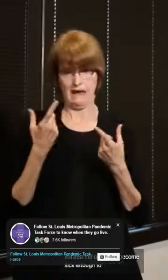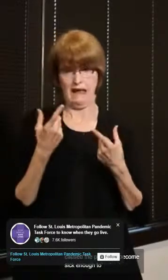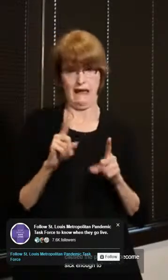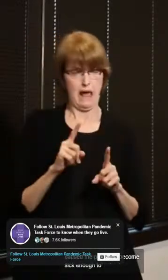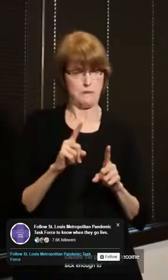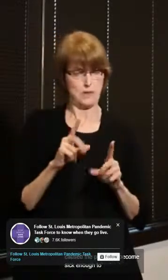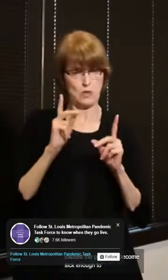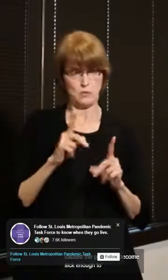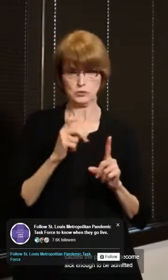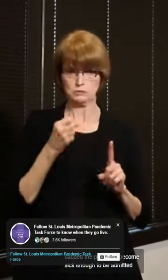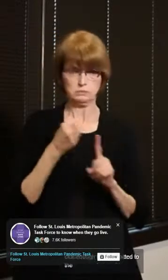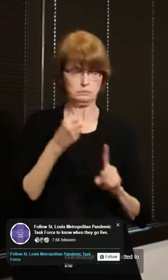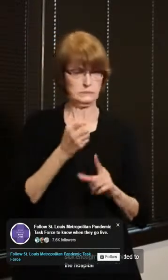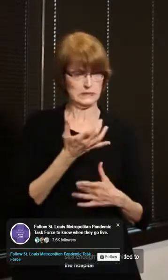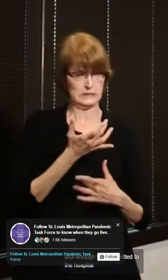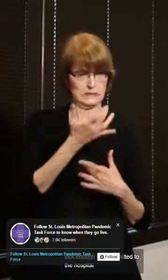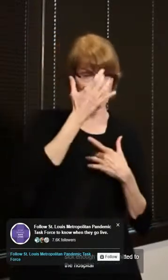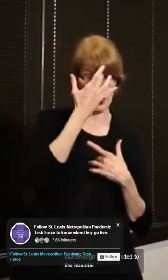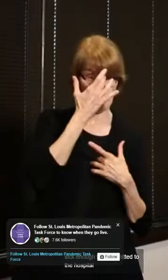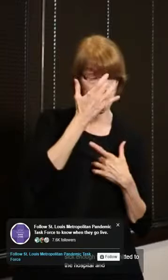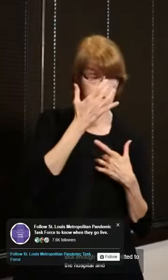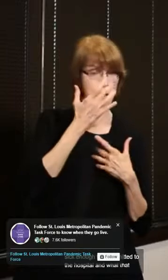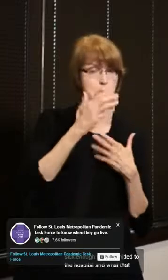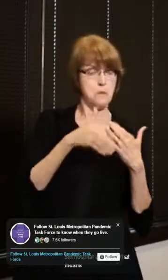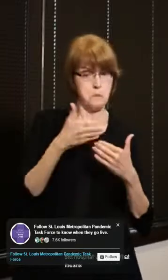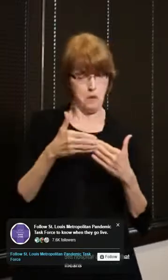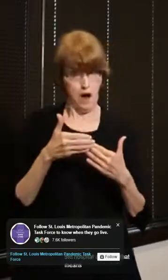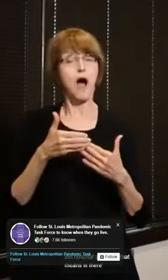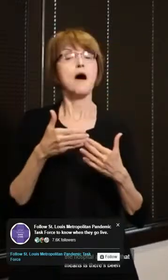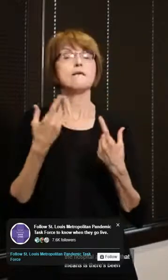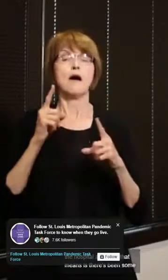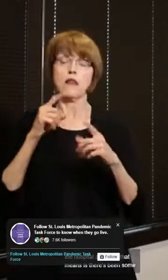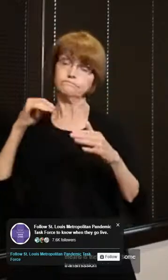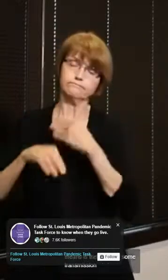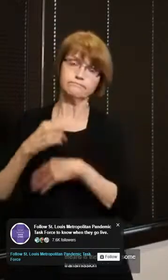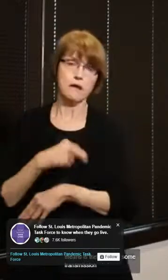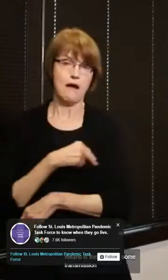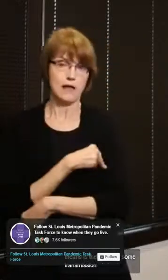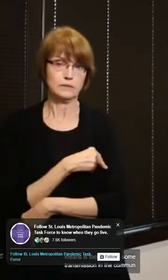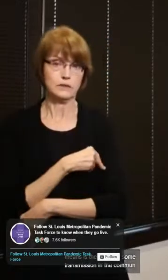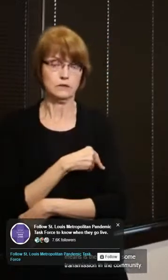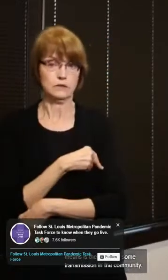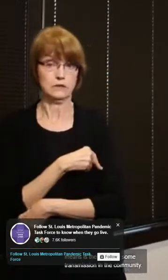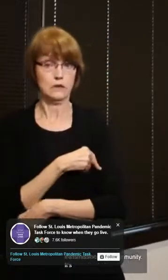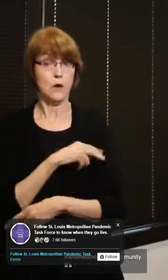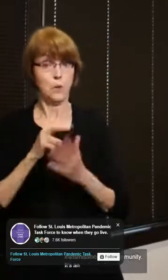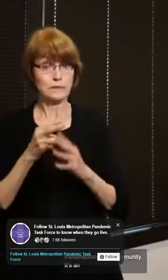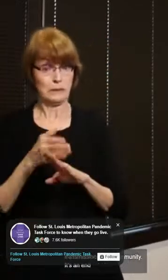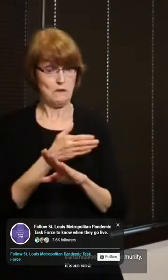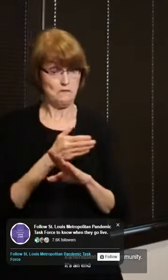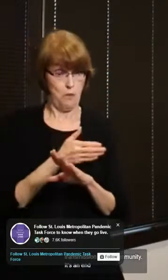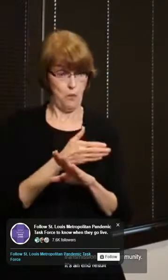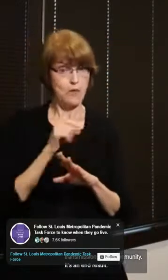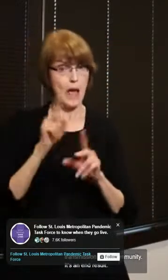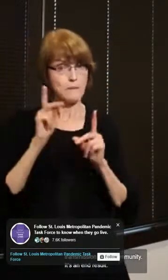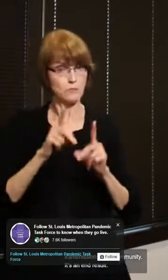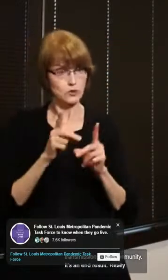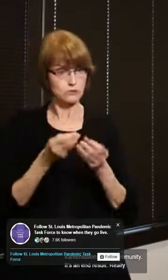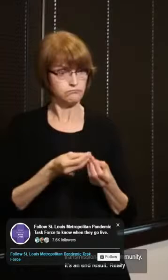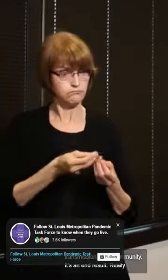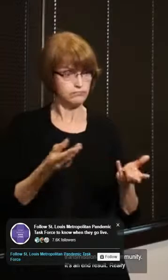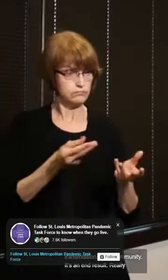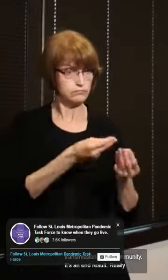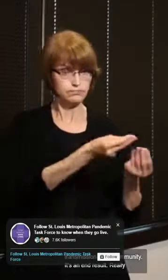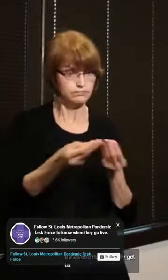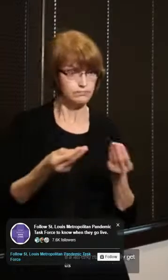to be admitted to the hospital. And what that means is there's been some transmission in the community. It's an end result and doesn't really get